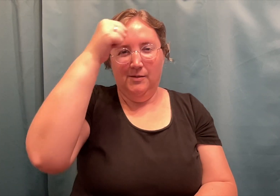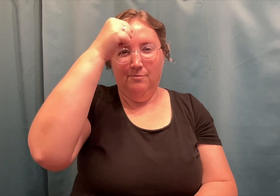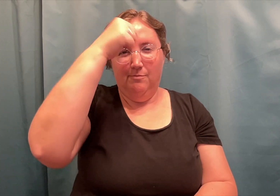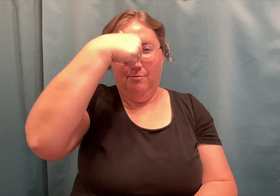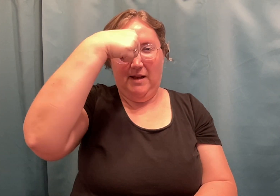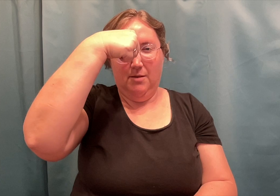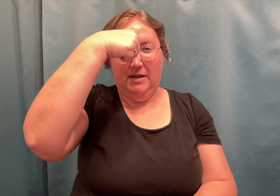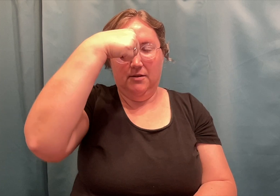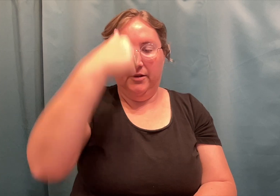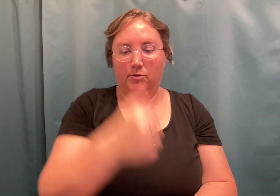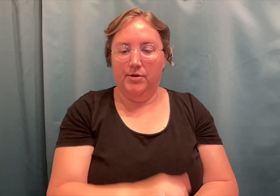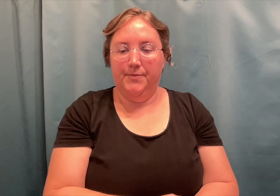Make a mental note.